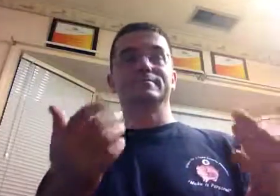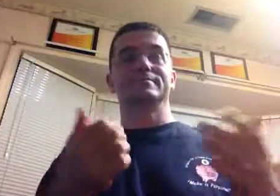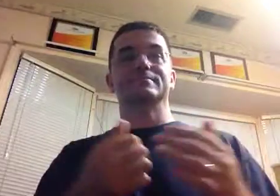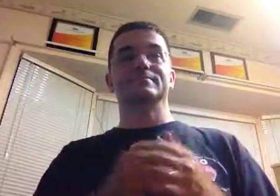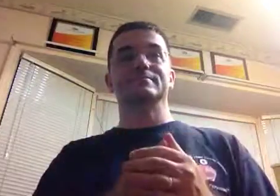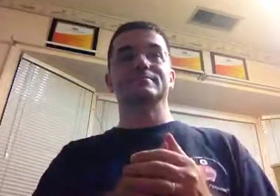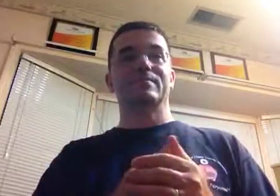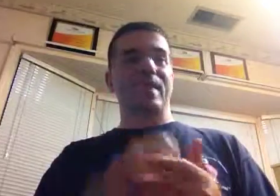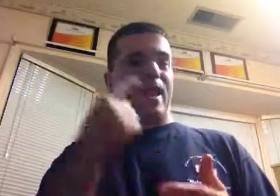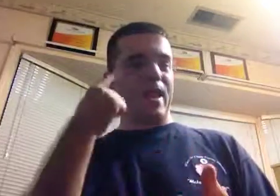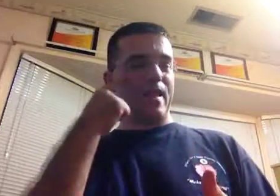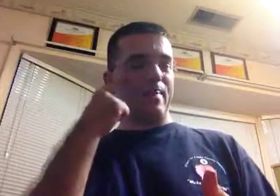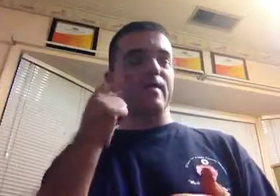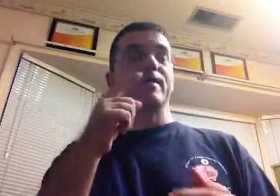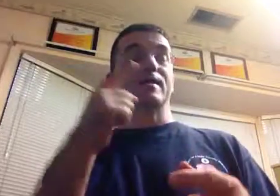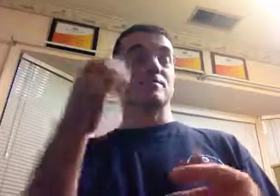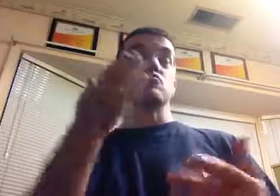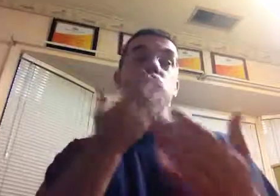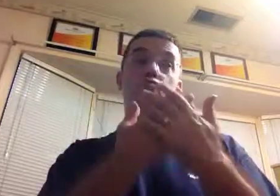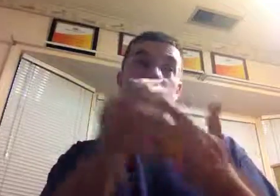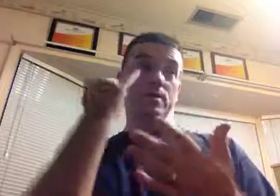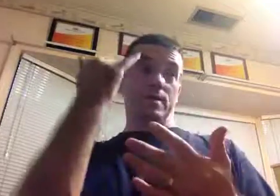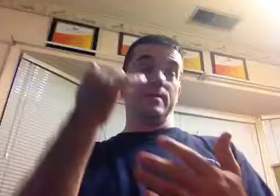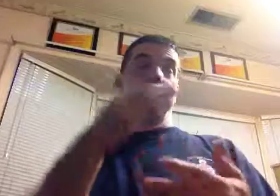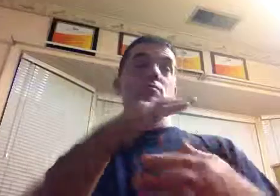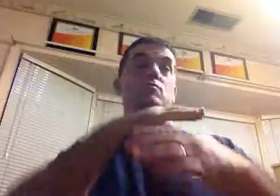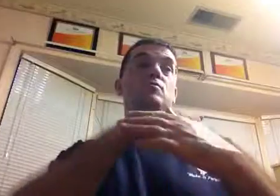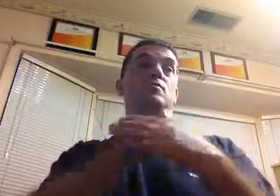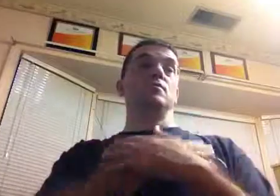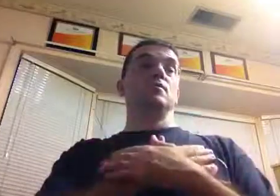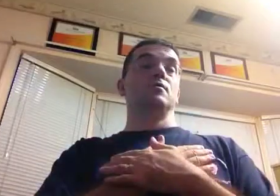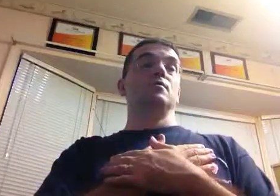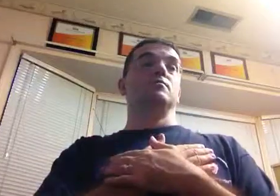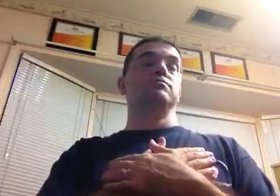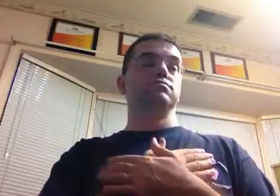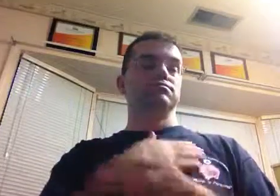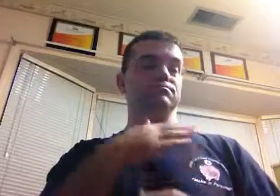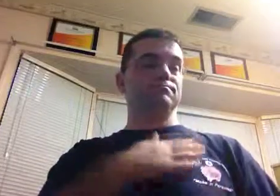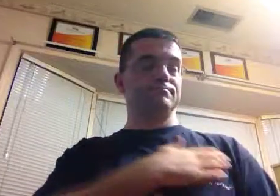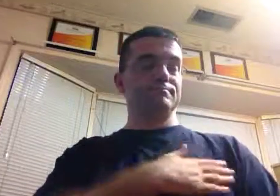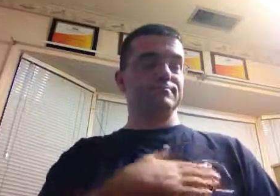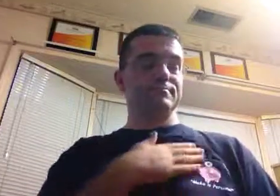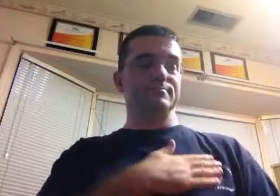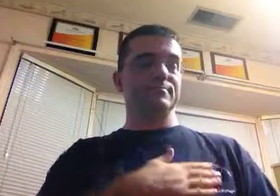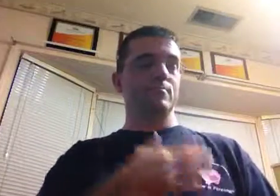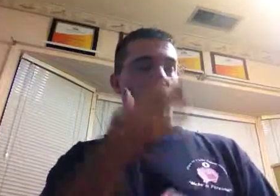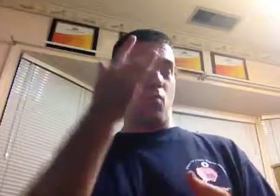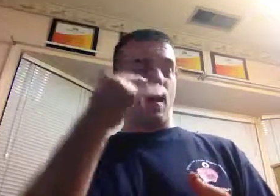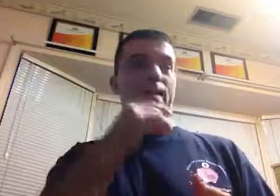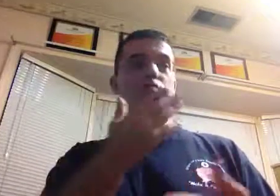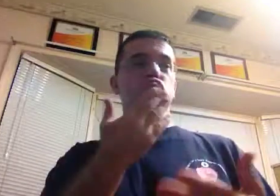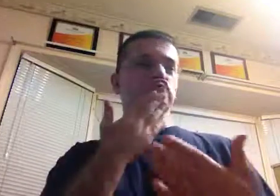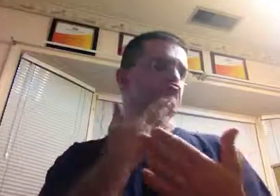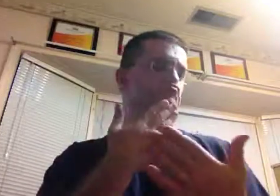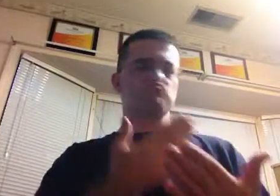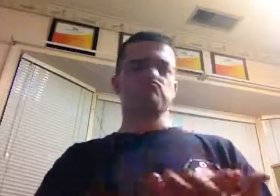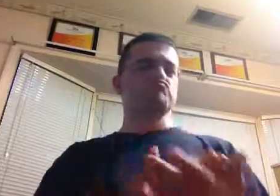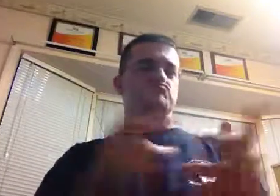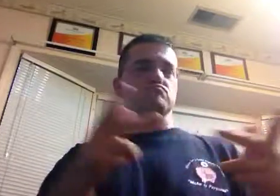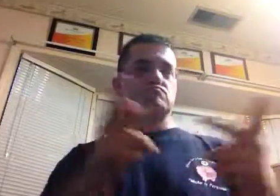I think that's a good idea that you relax some, because you're in an excellent position financially. You considering